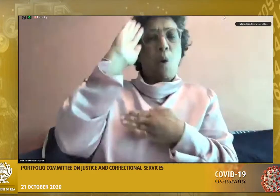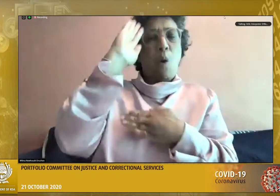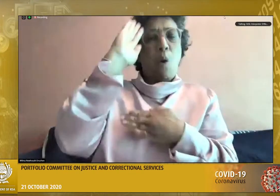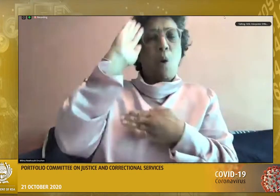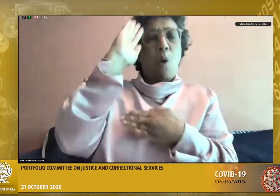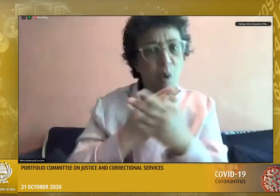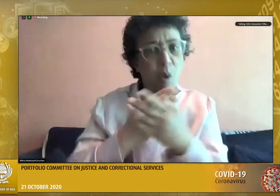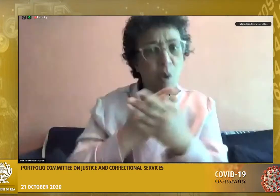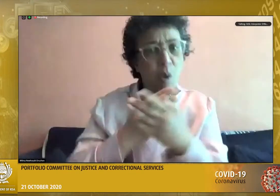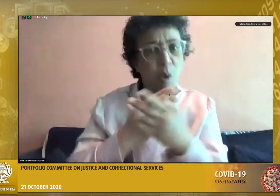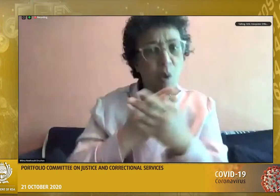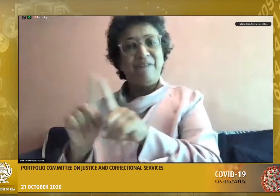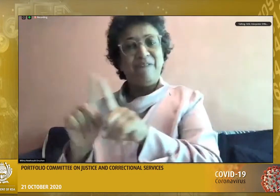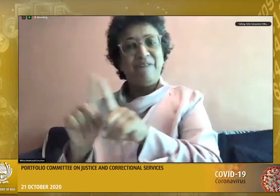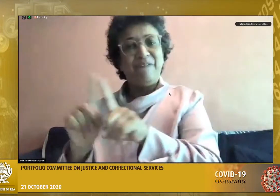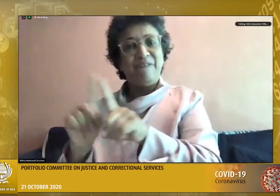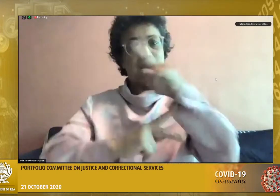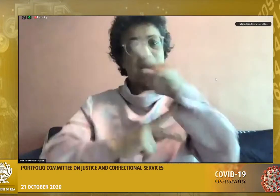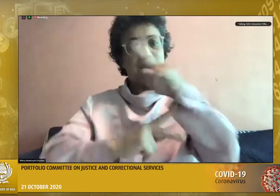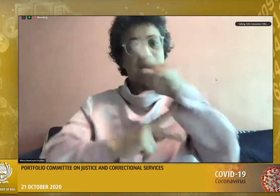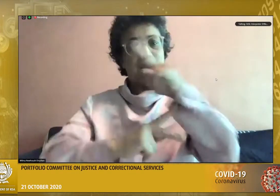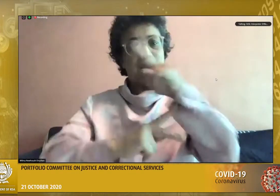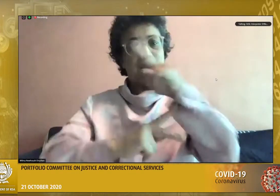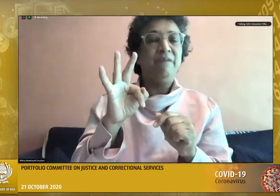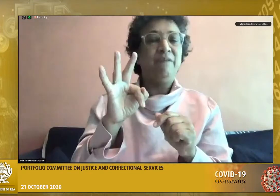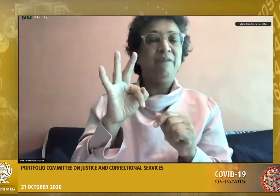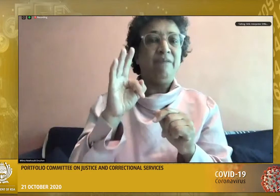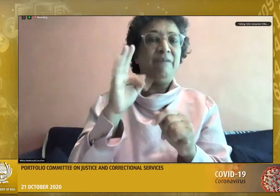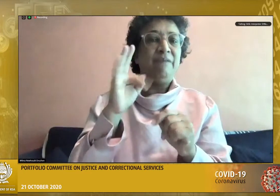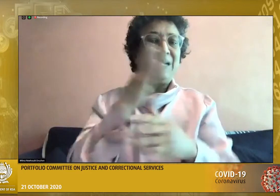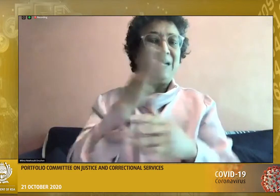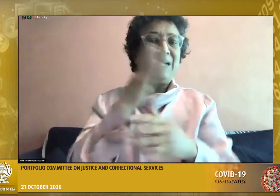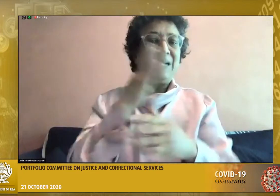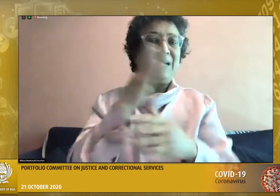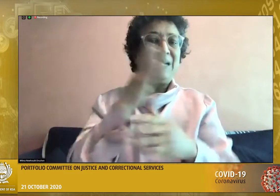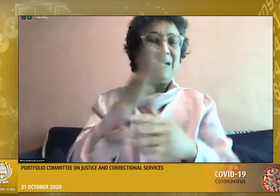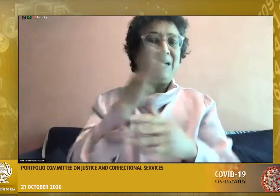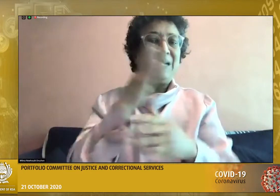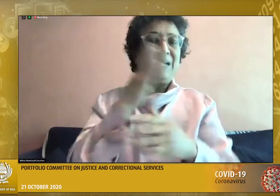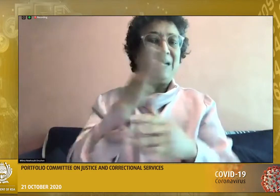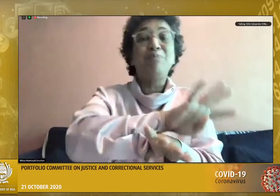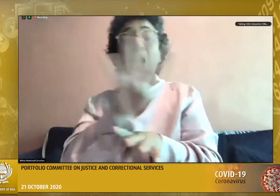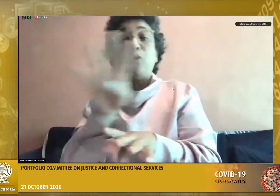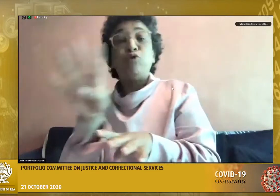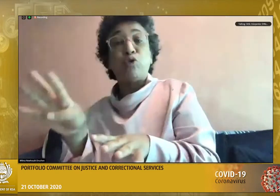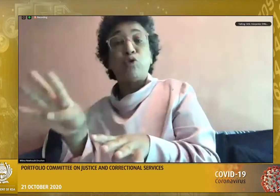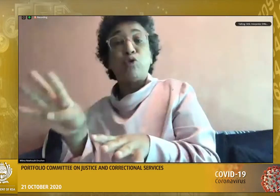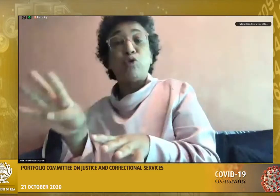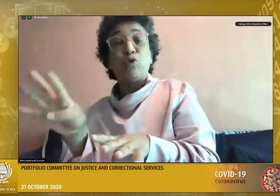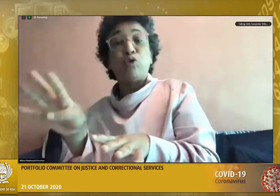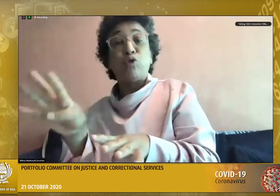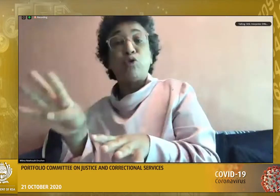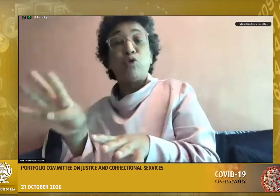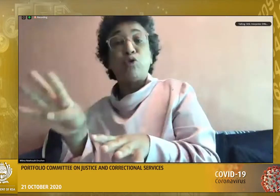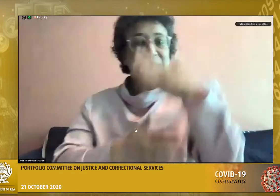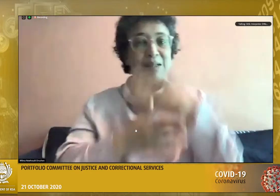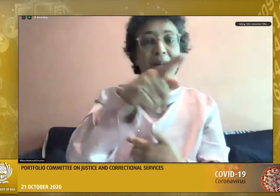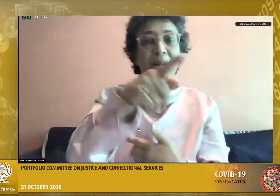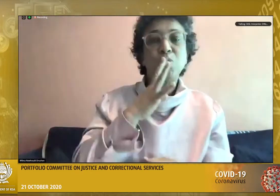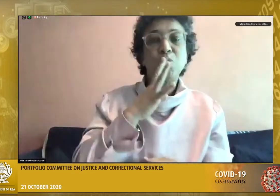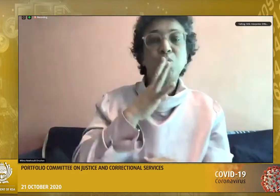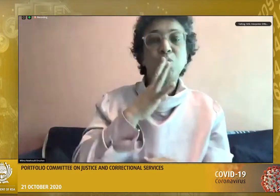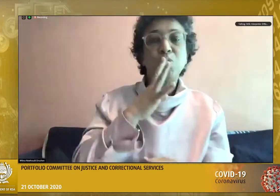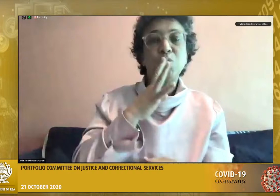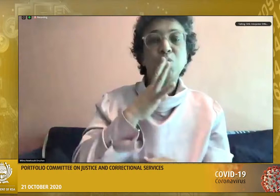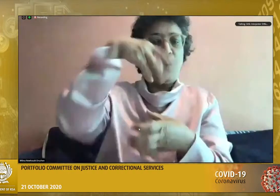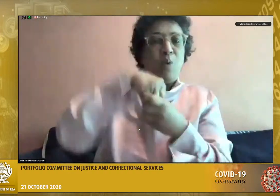groups, that it covers all the different kinds of disabilities and everybody,